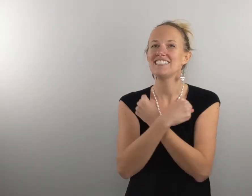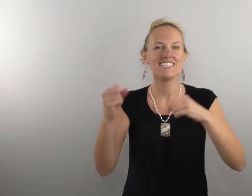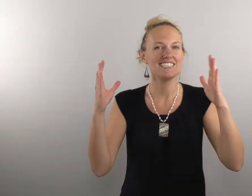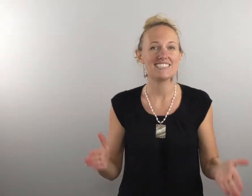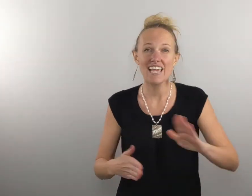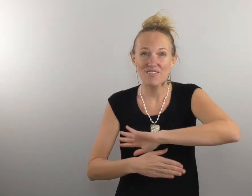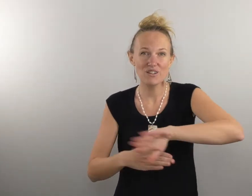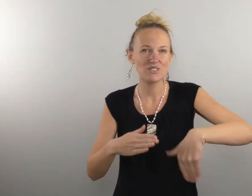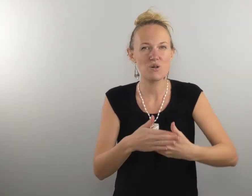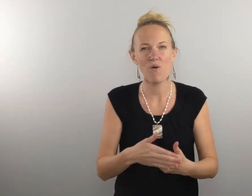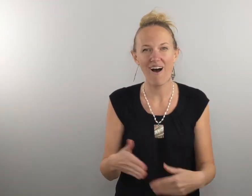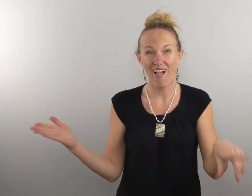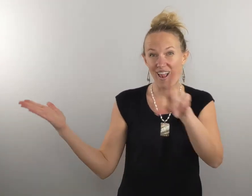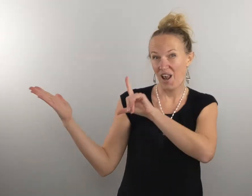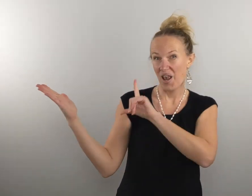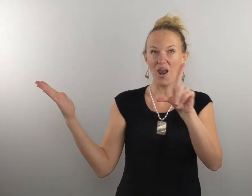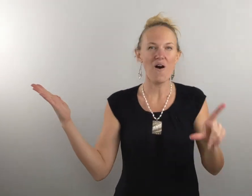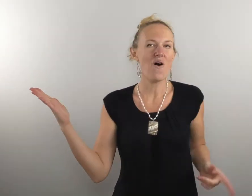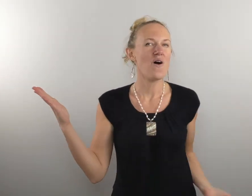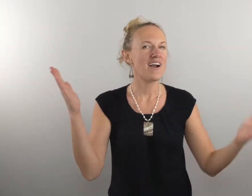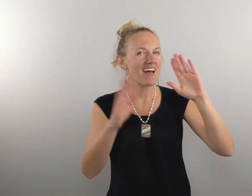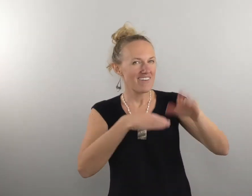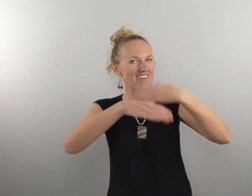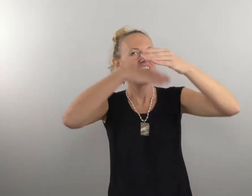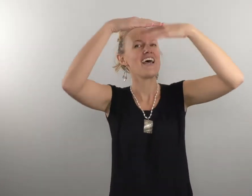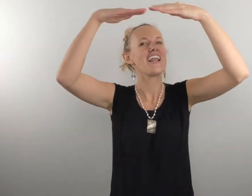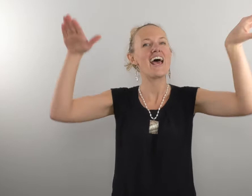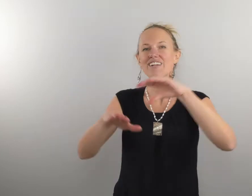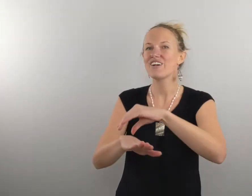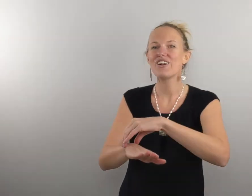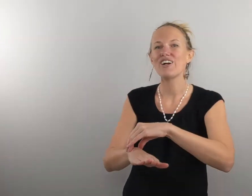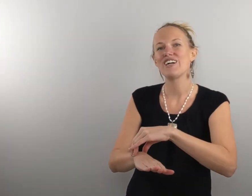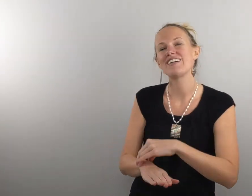is Savior to all, Lord of heaven and